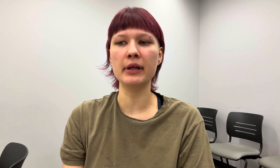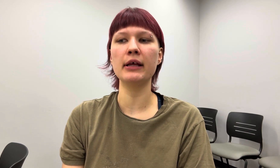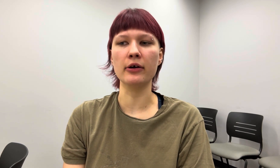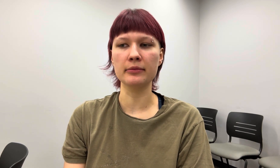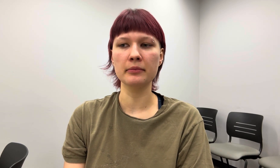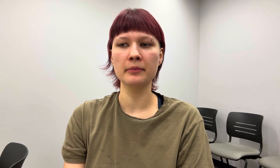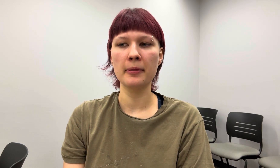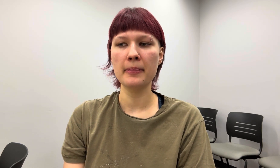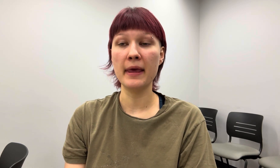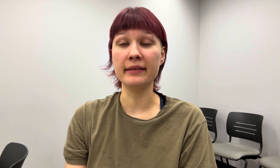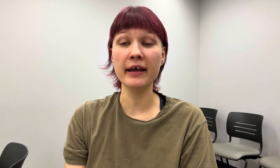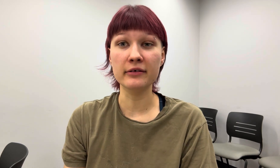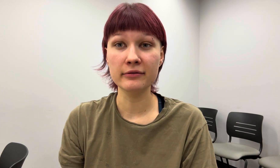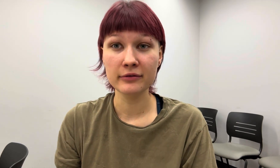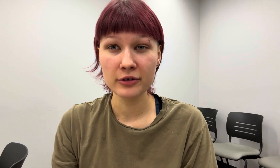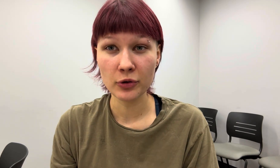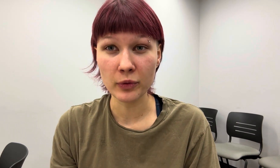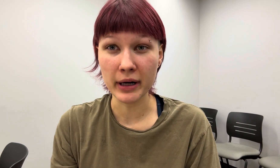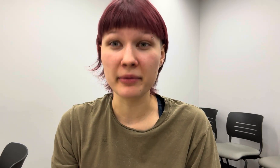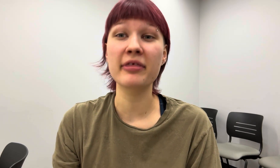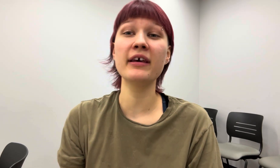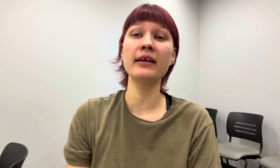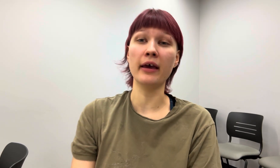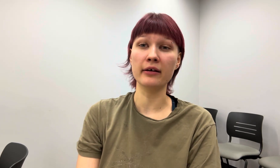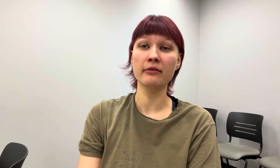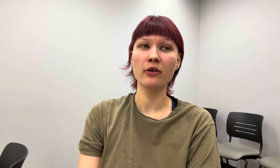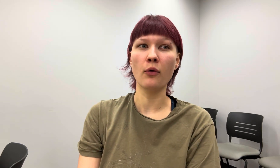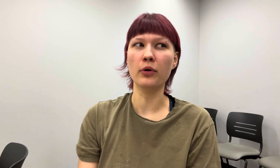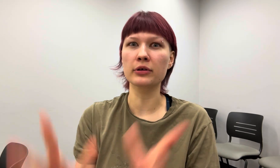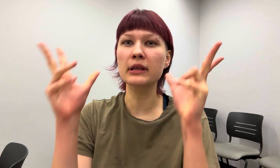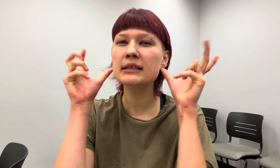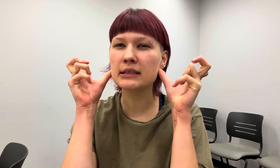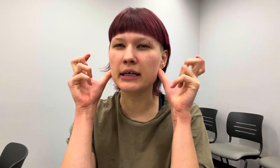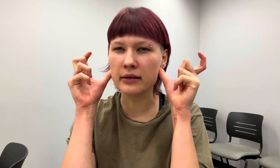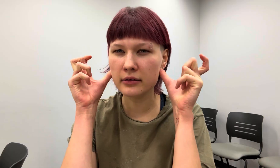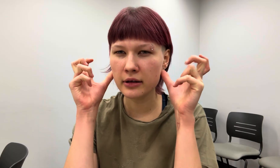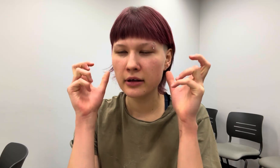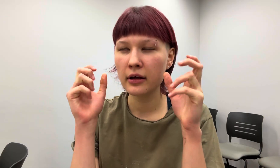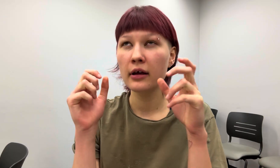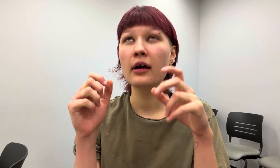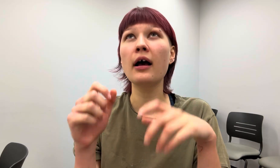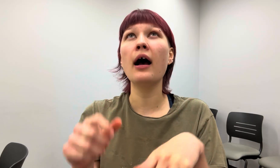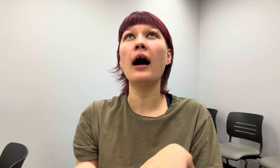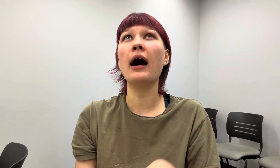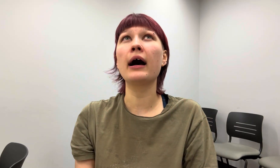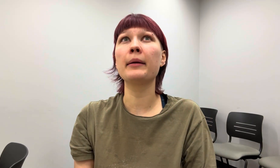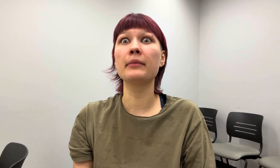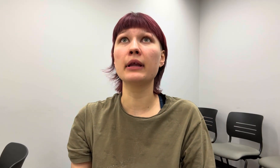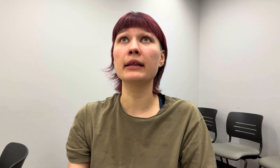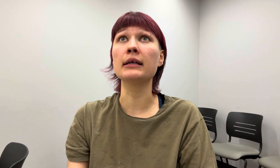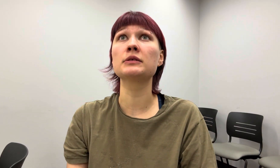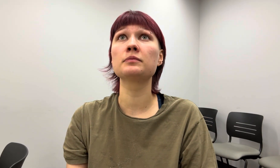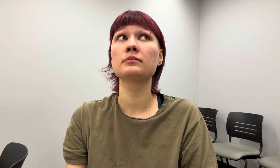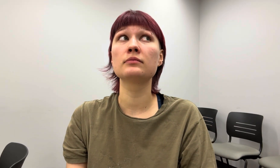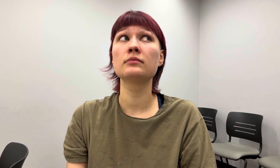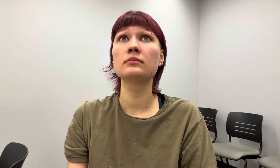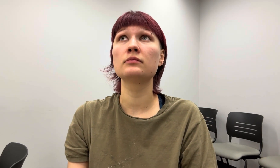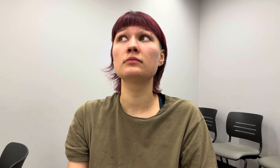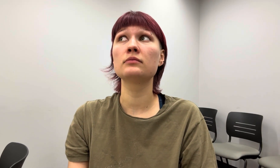here. And then when I'm thinking or listening, I'm like this.